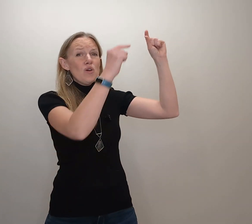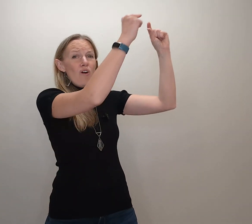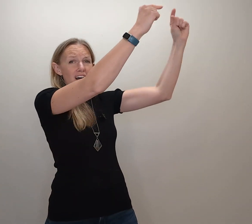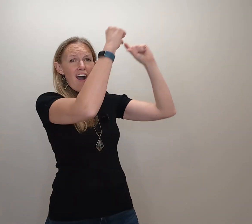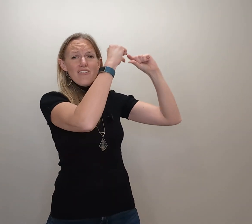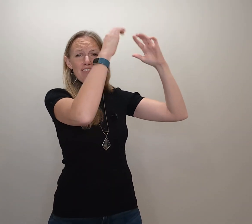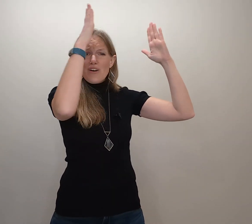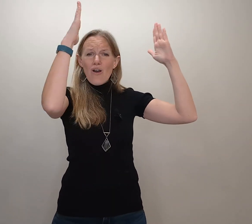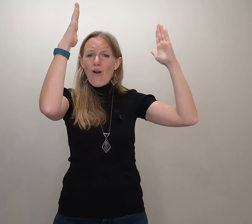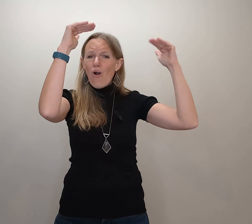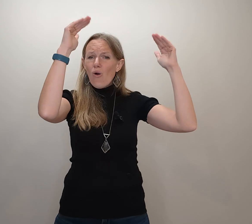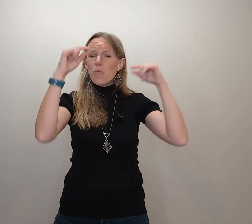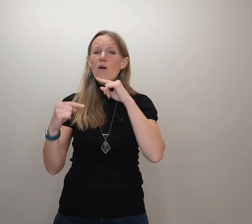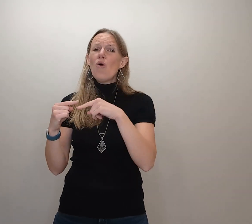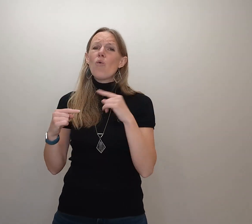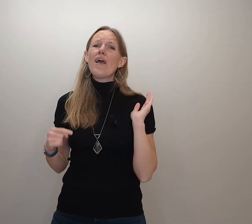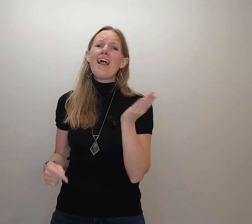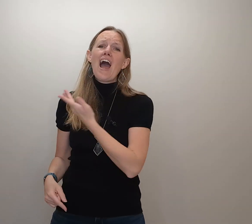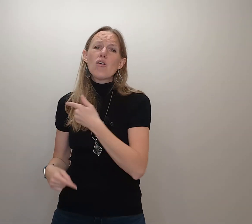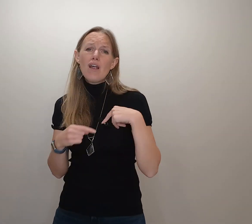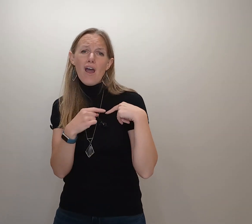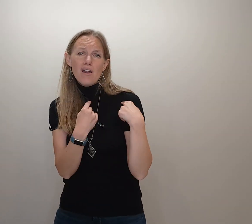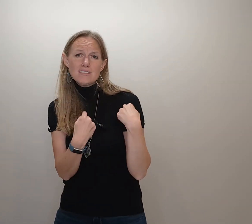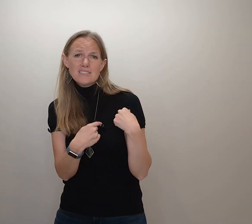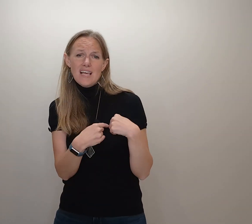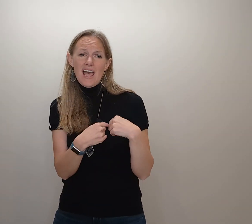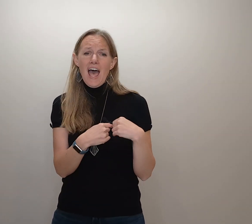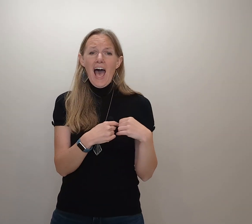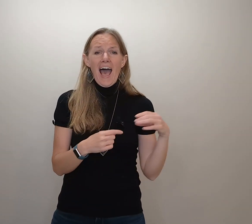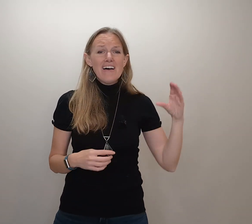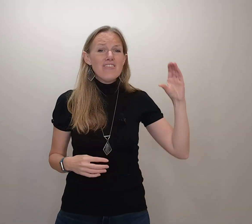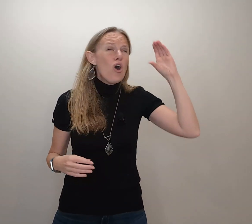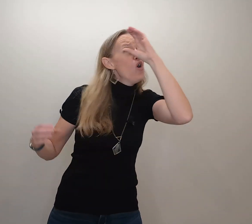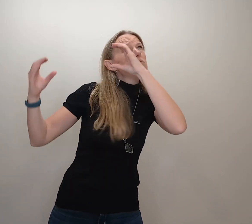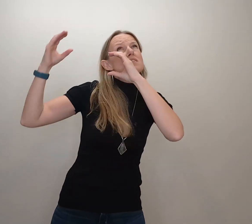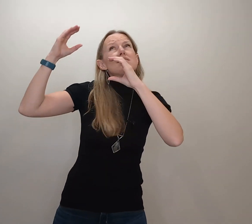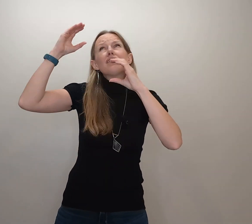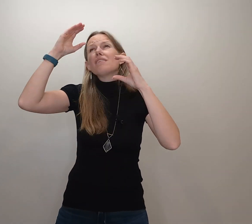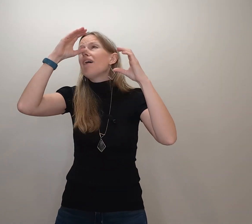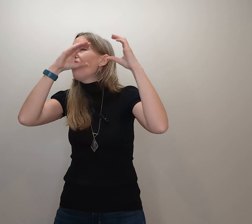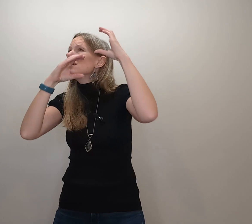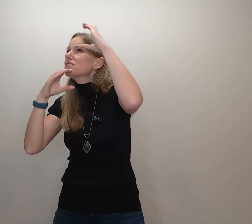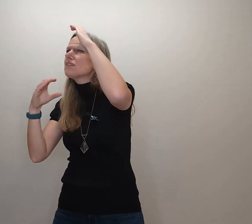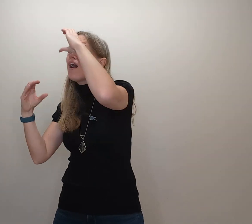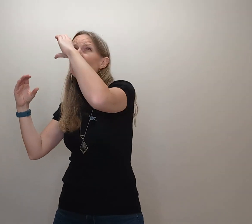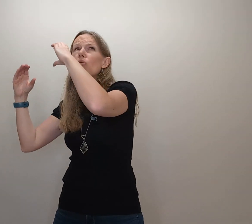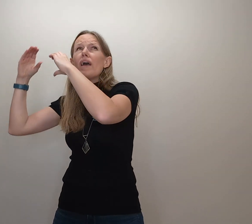You offer hope when our hearts have hopelessly lost our